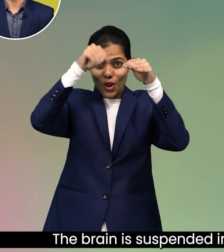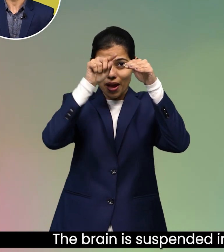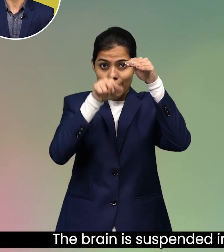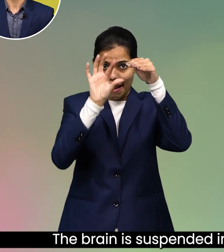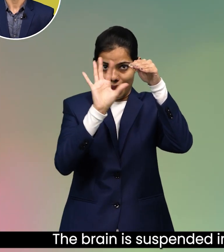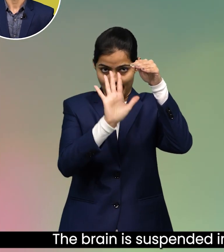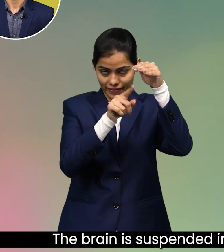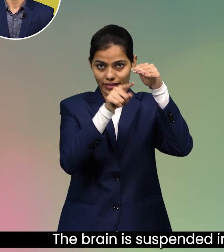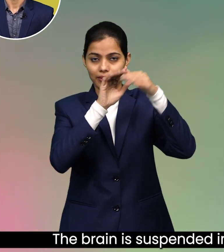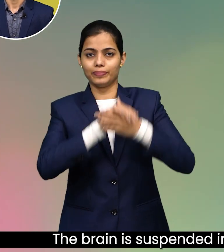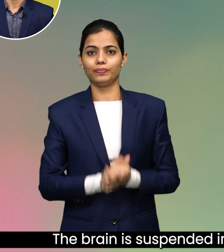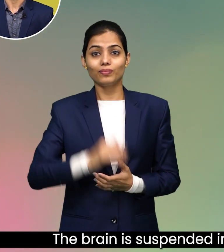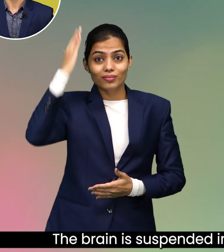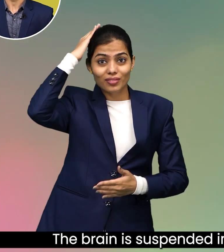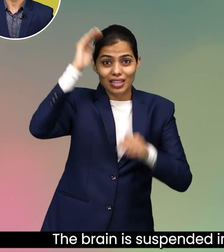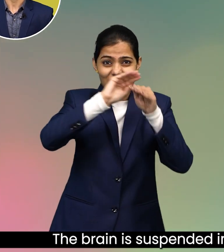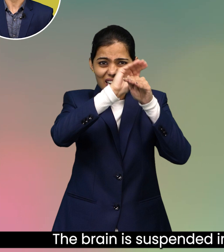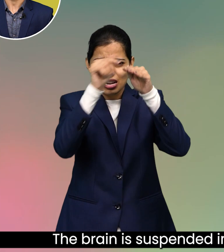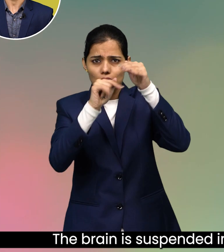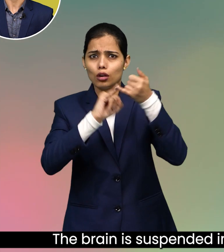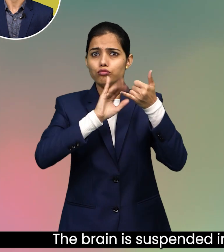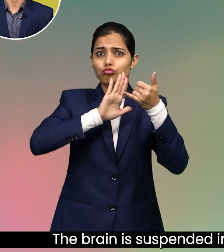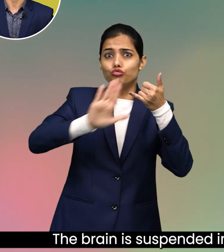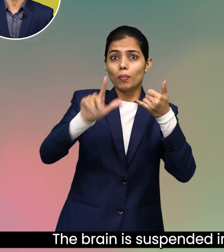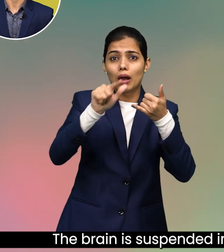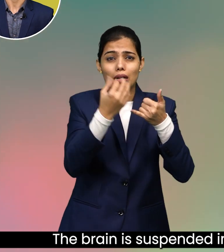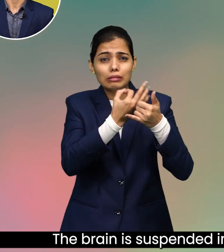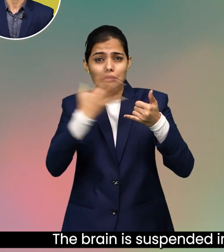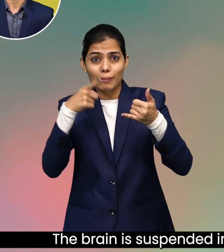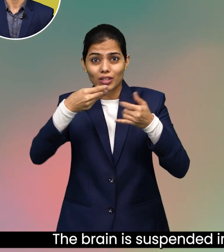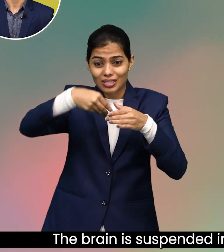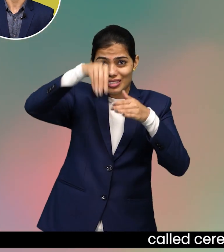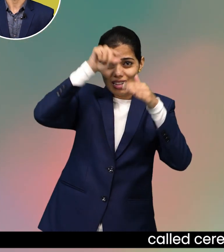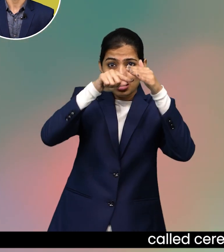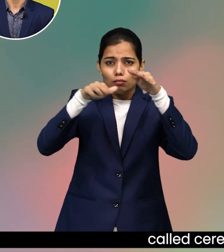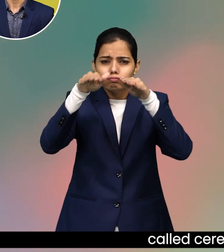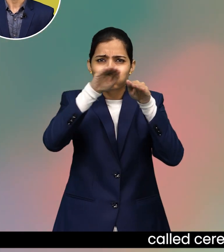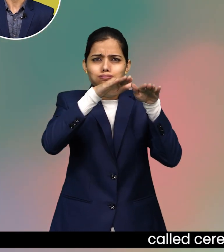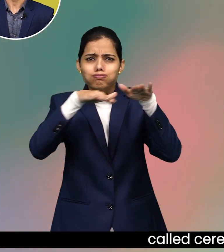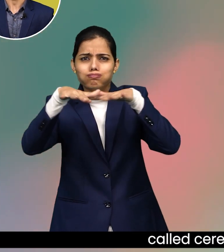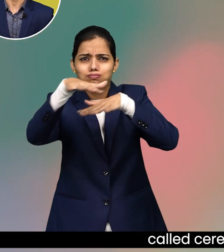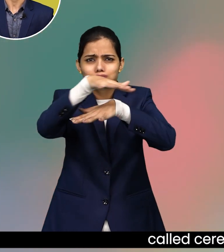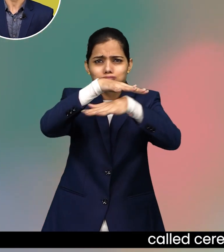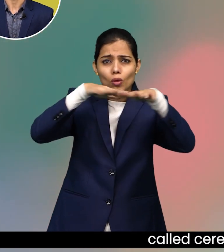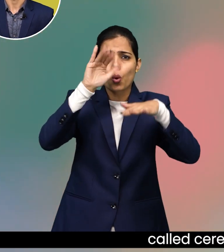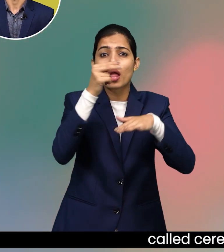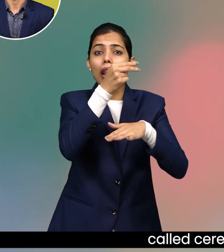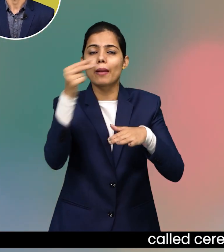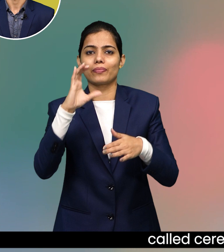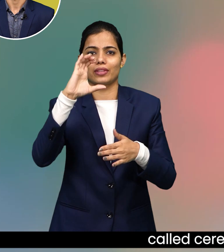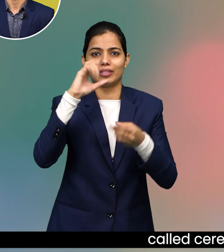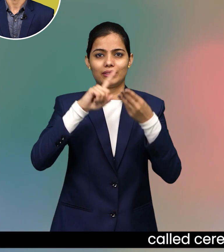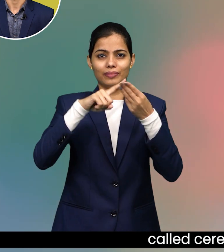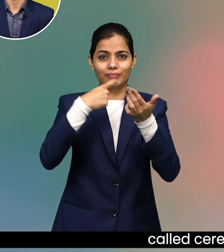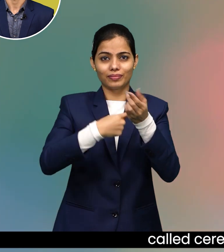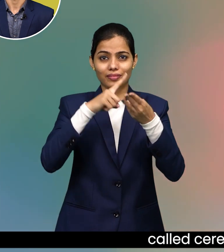The brain is suspended in a special fluid environment called cerebrospinal fluid,